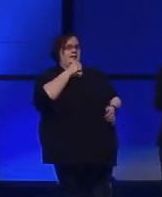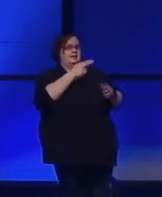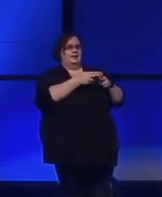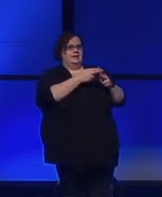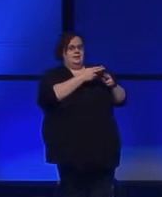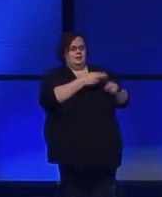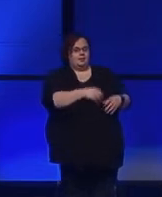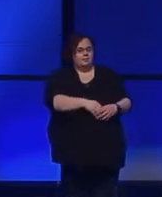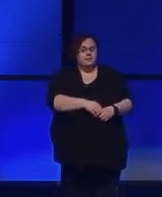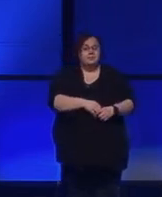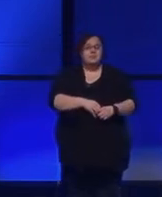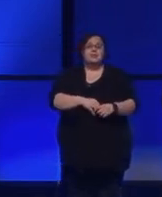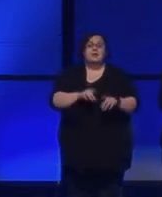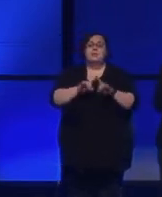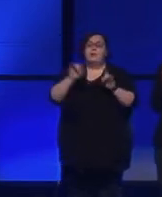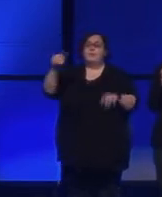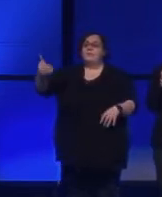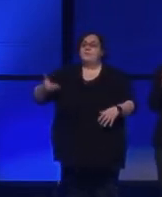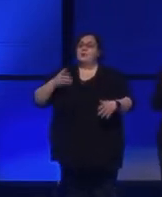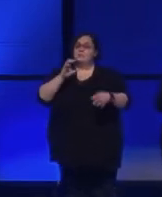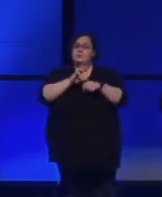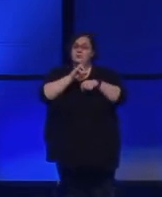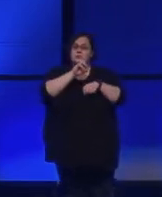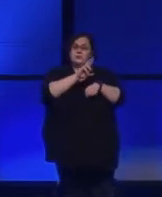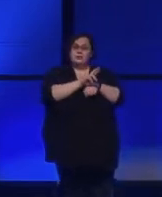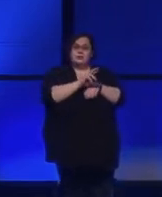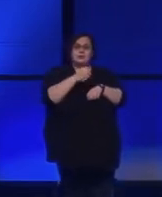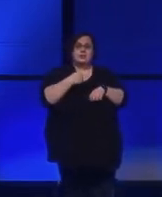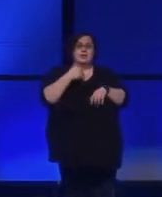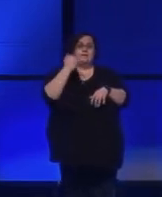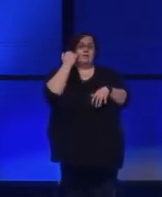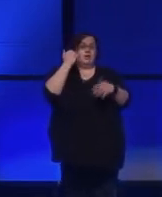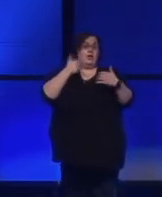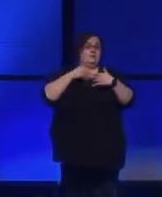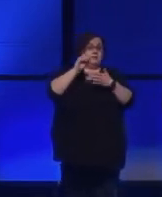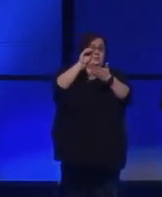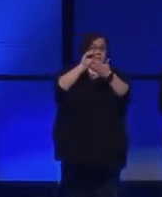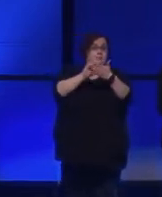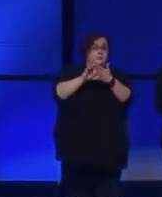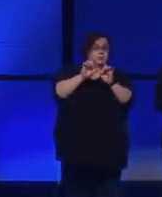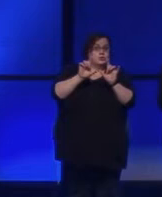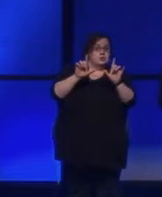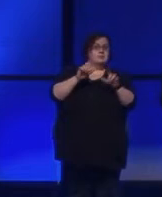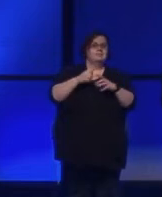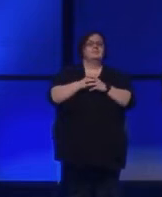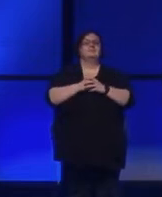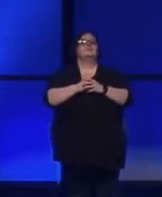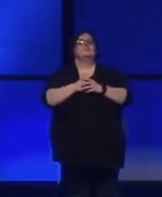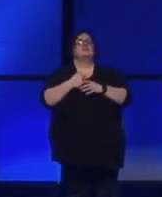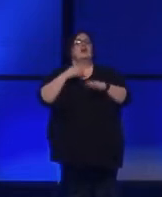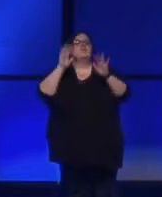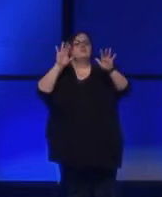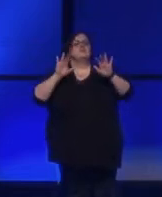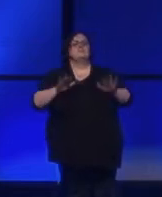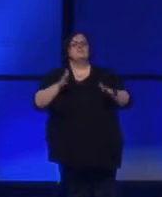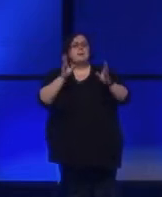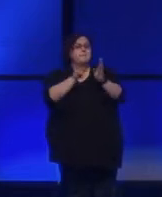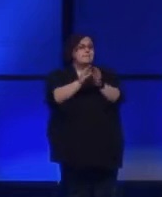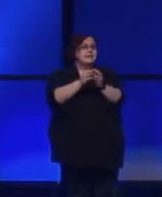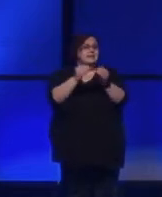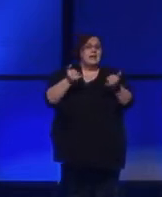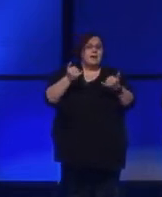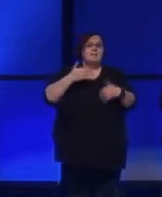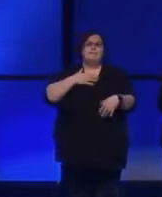names. Well, I just want to welcome you to Crossroads. If I can get some notes on the screen, that would be great. We're going to have a great service today. My